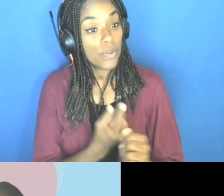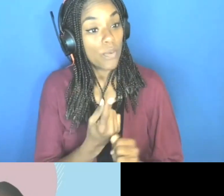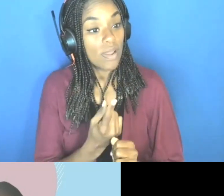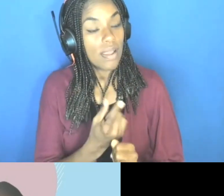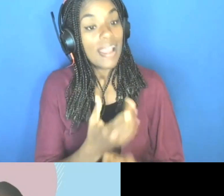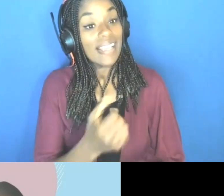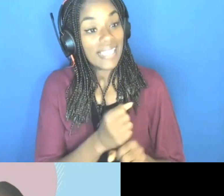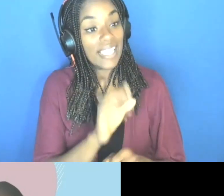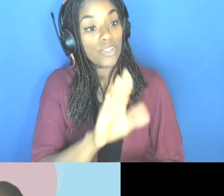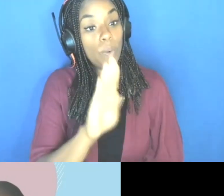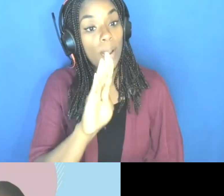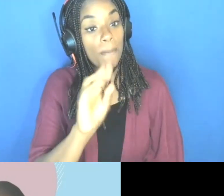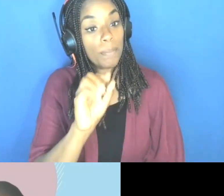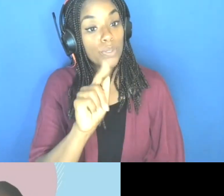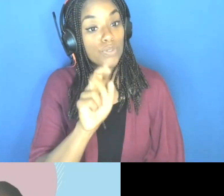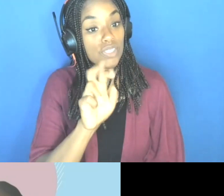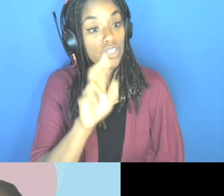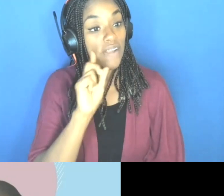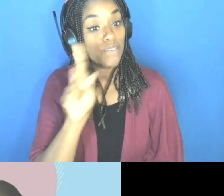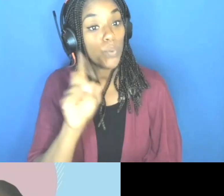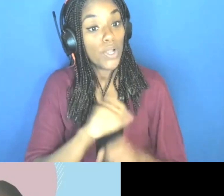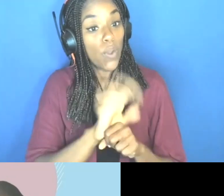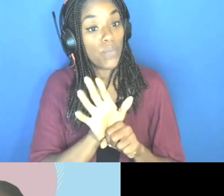your booster for COVID.